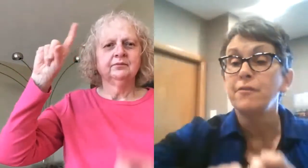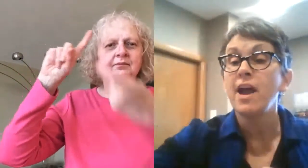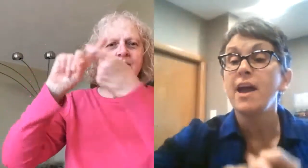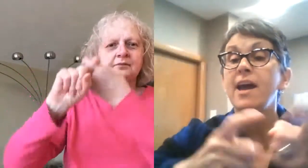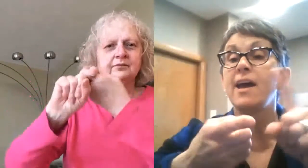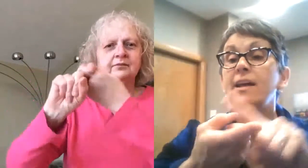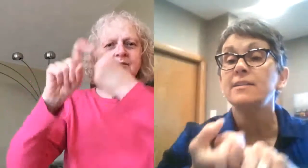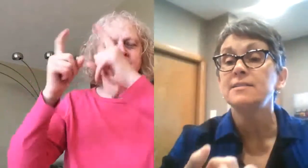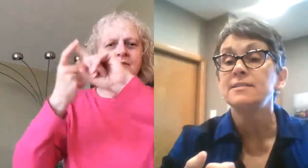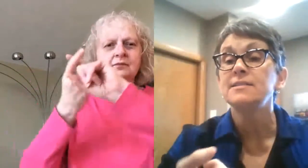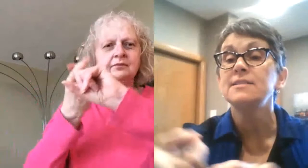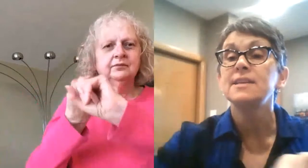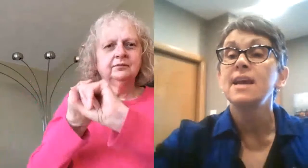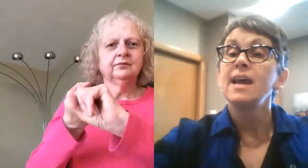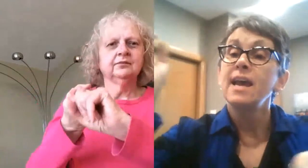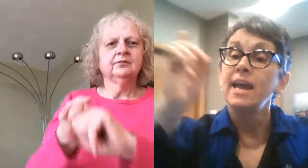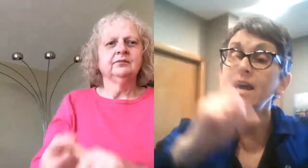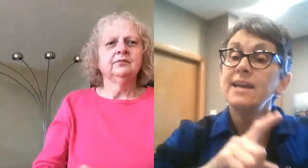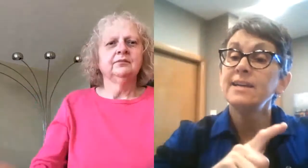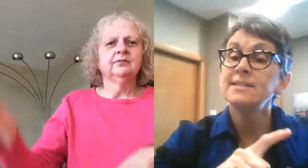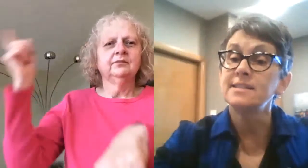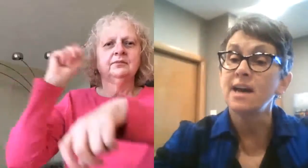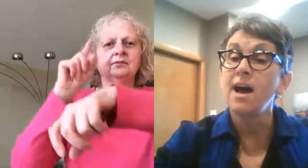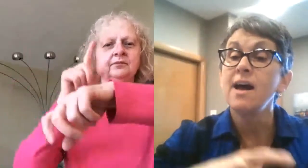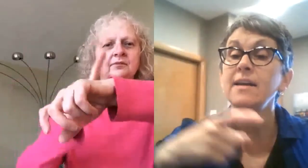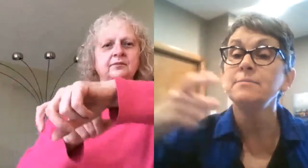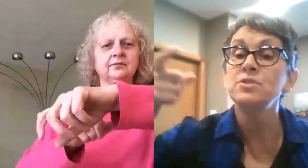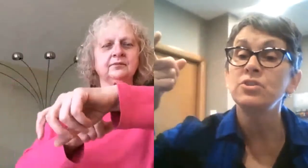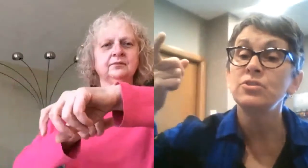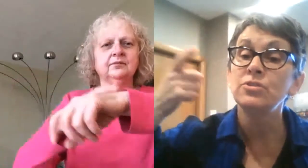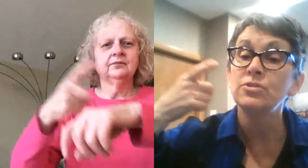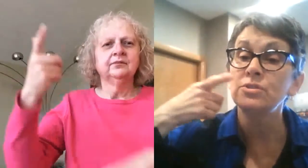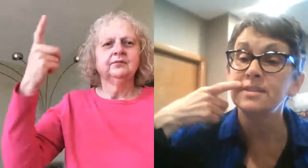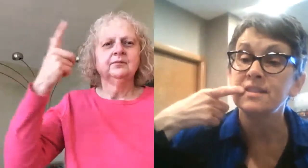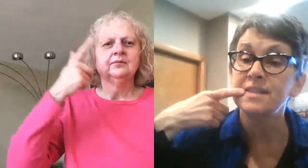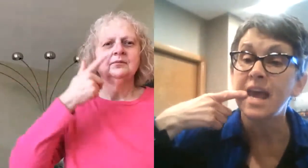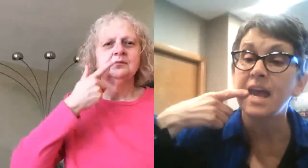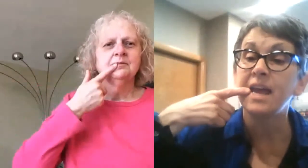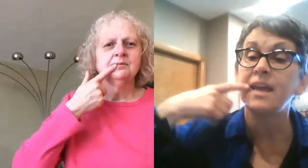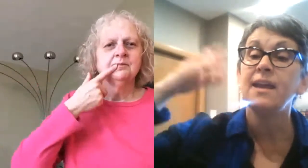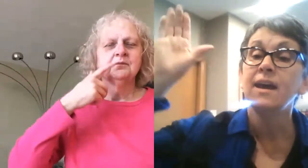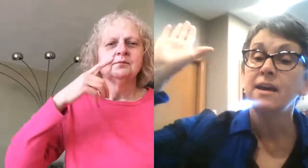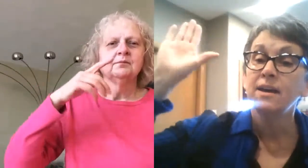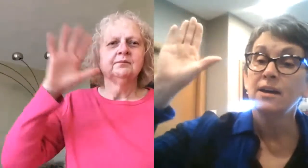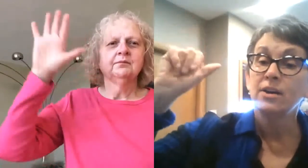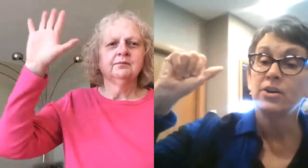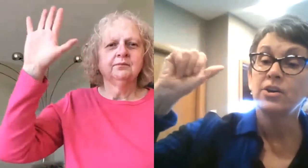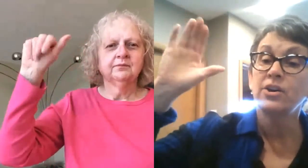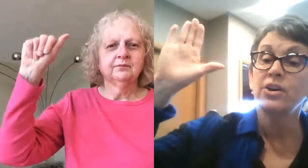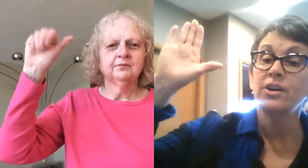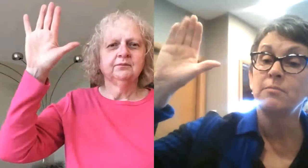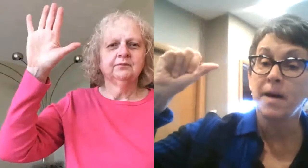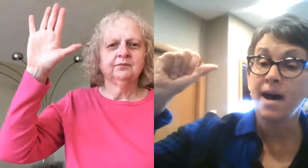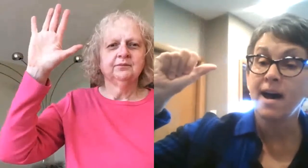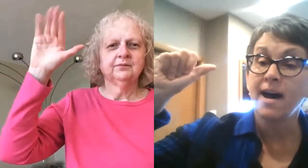Goodbye, friends. It's time to say